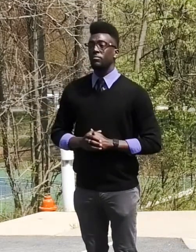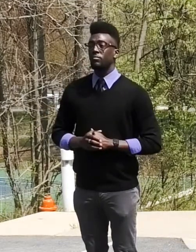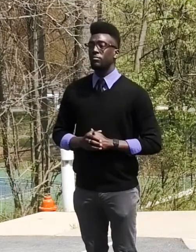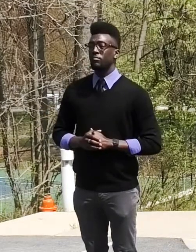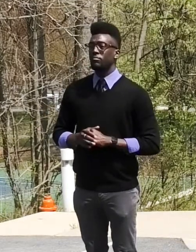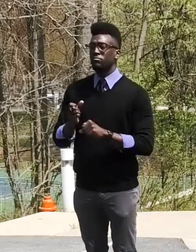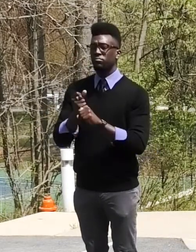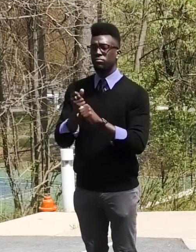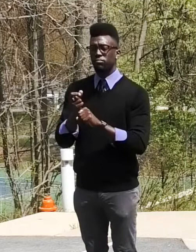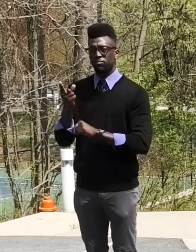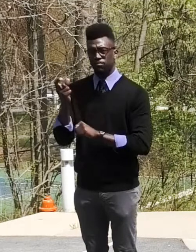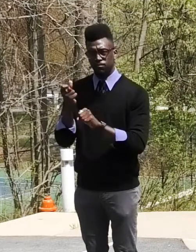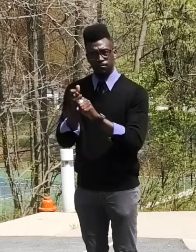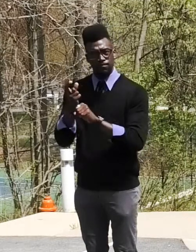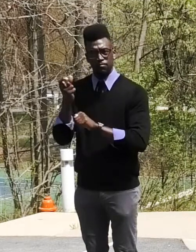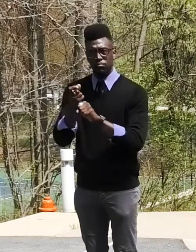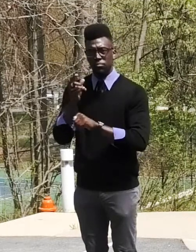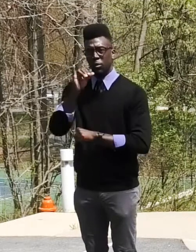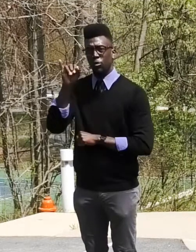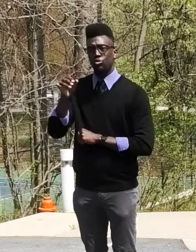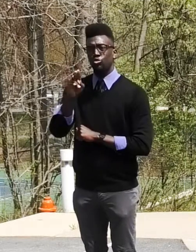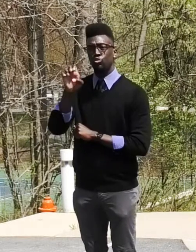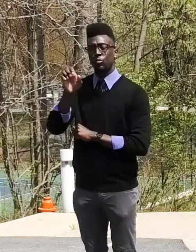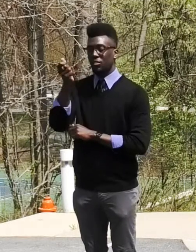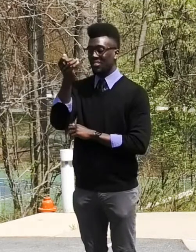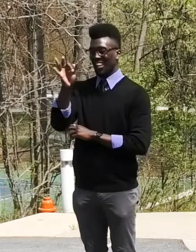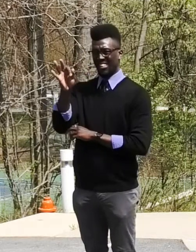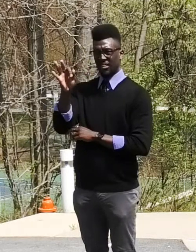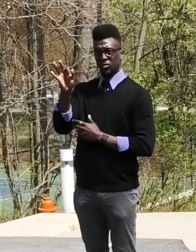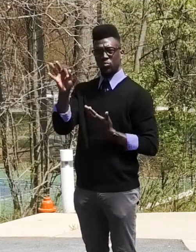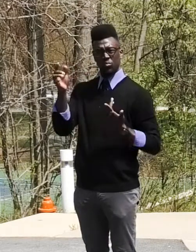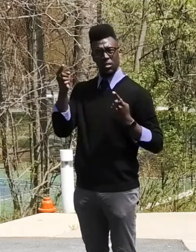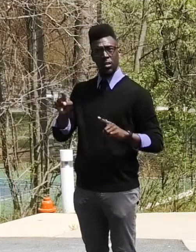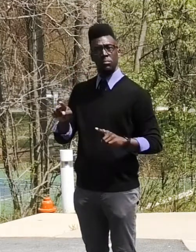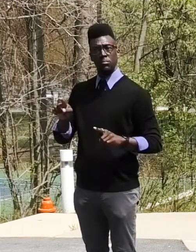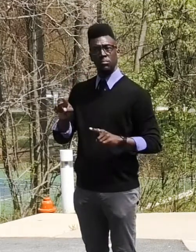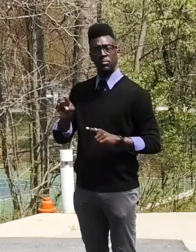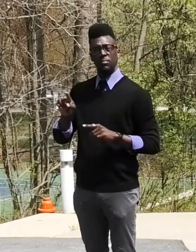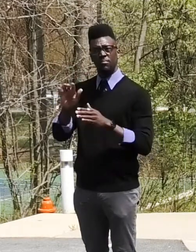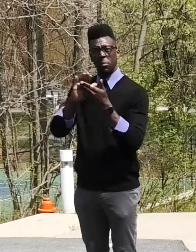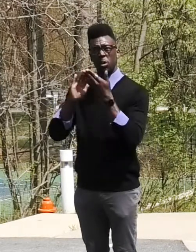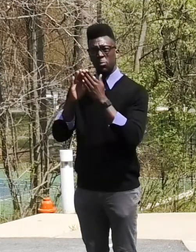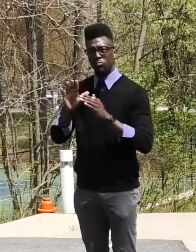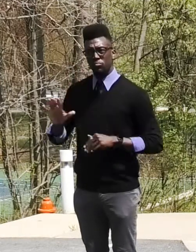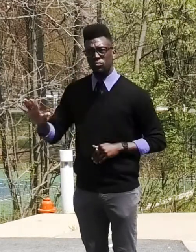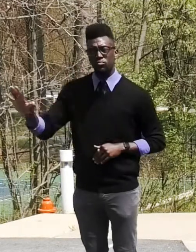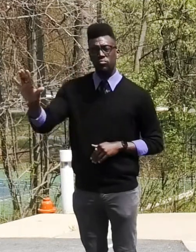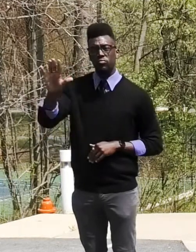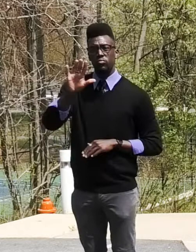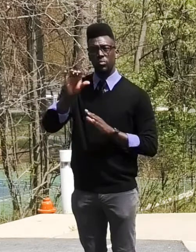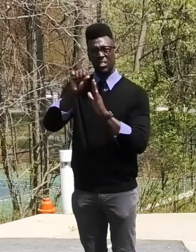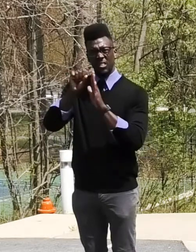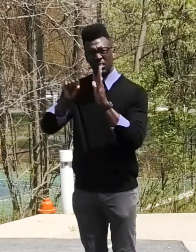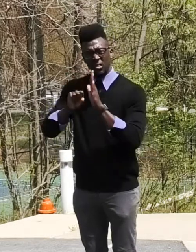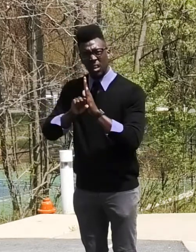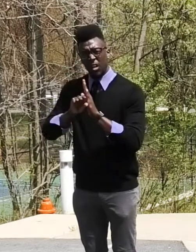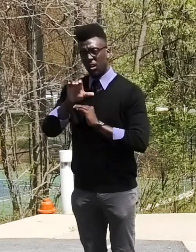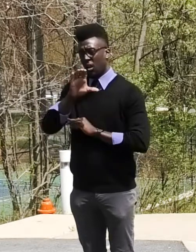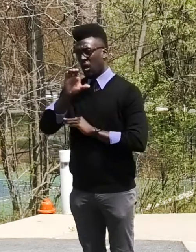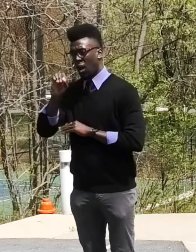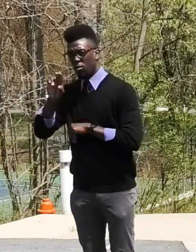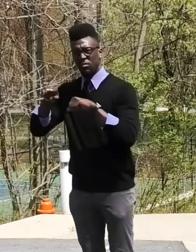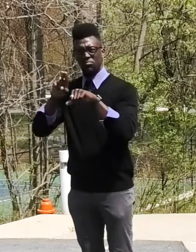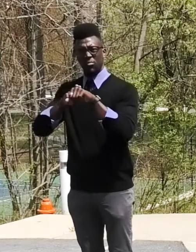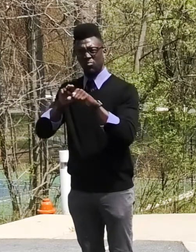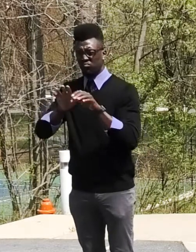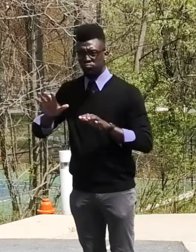year, on June 19th, communities across our county, our state, and our nation unite